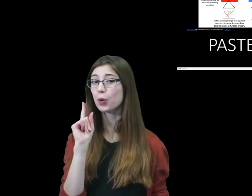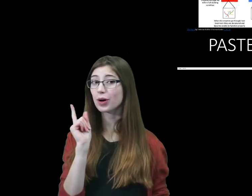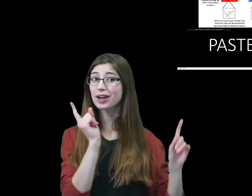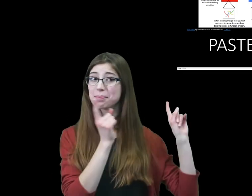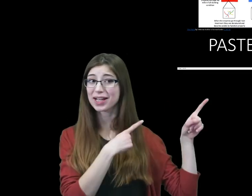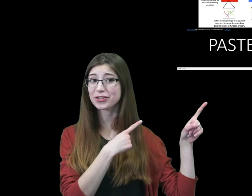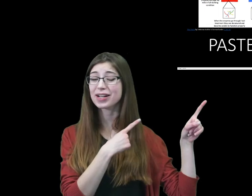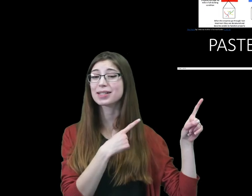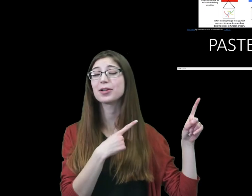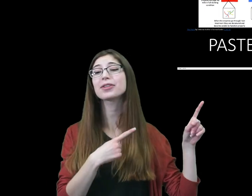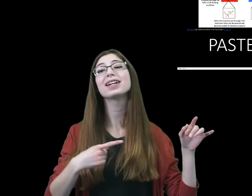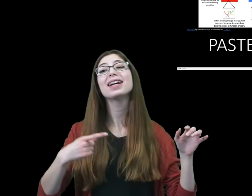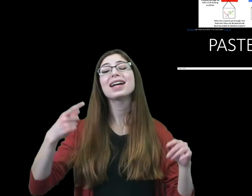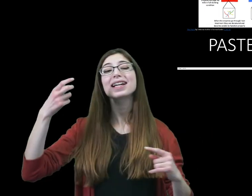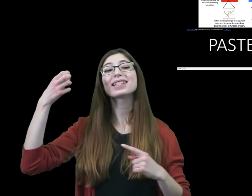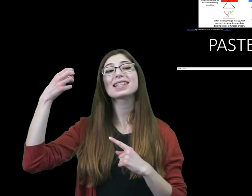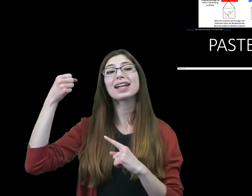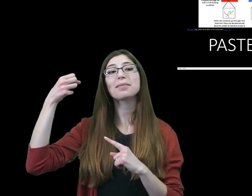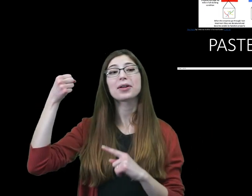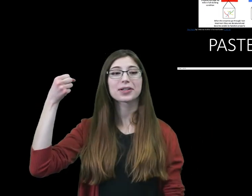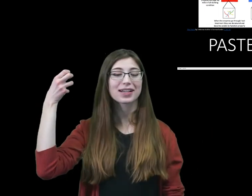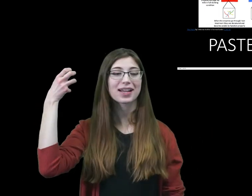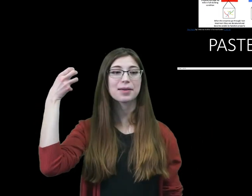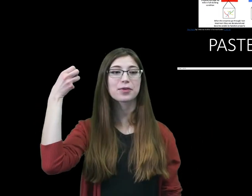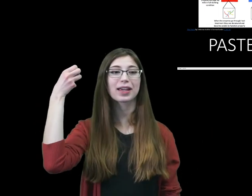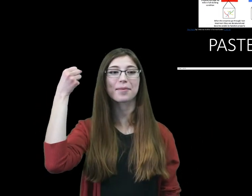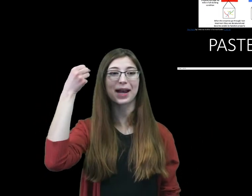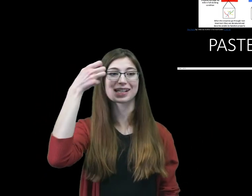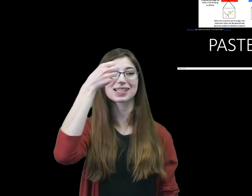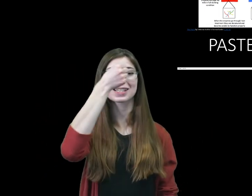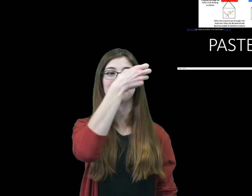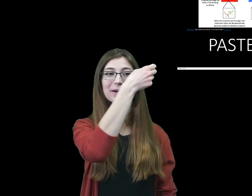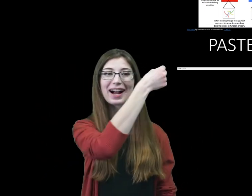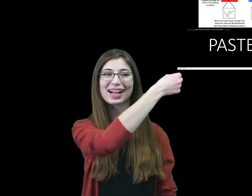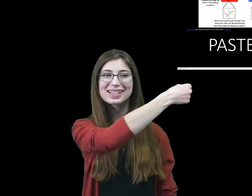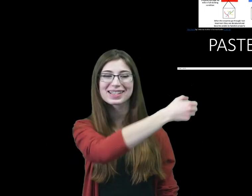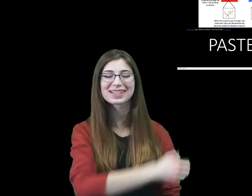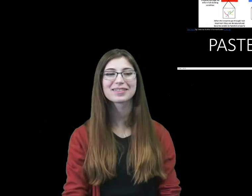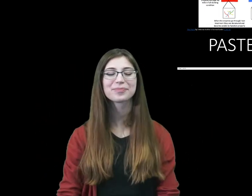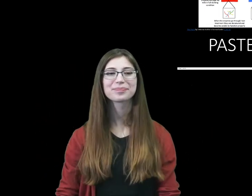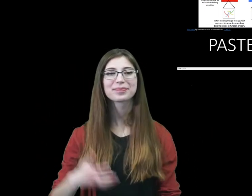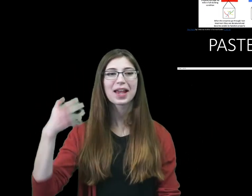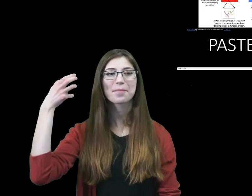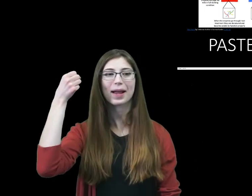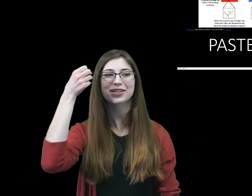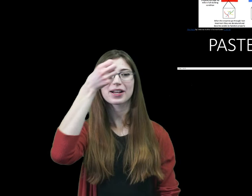for pasteurized milk is signing milk and moving it past your eyes. Pasteurized